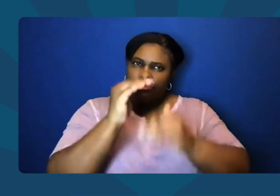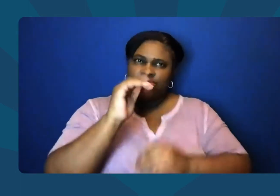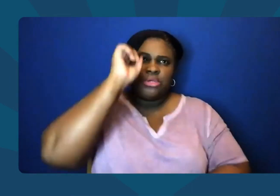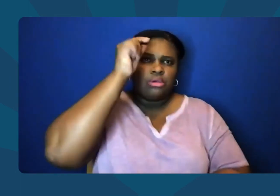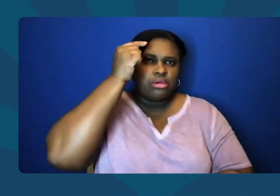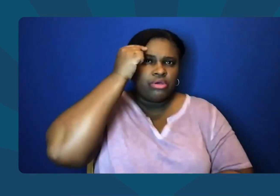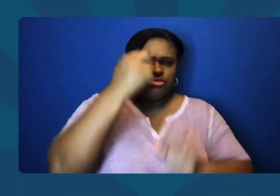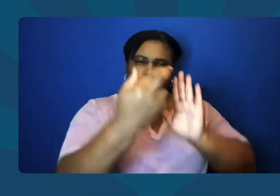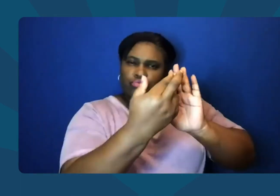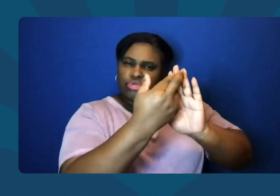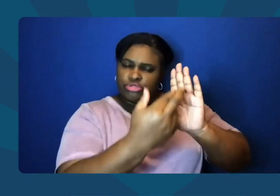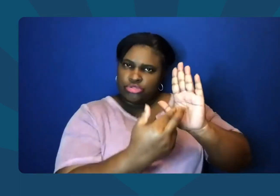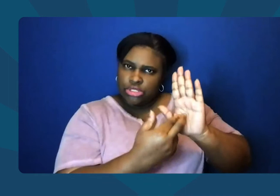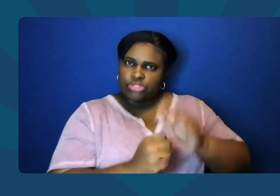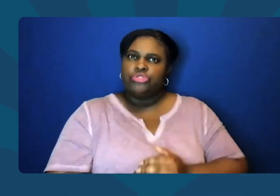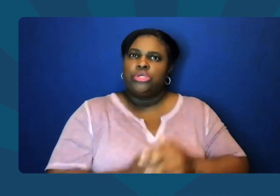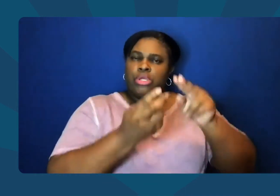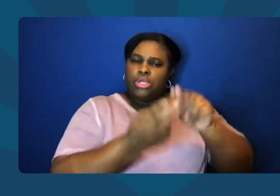limited government regulation,